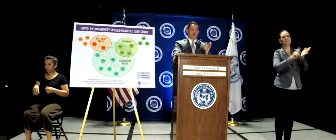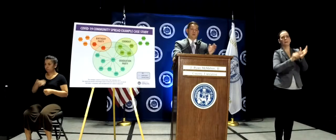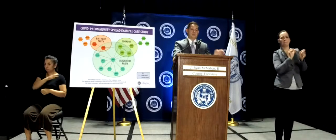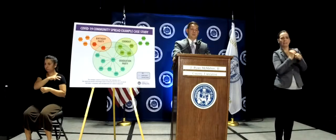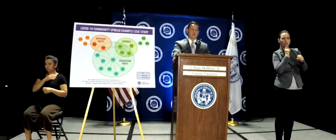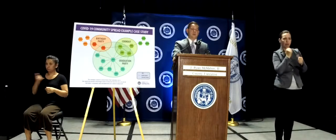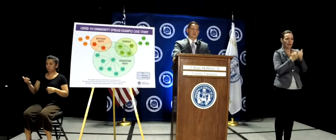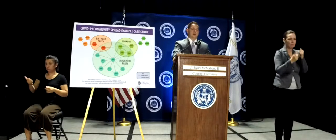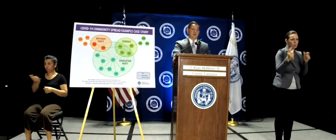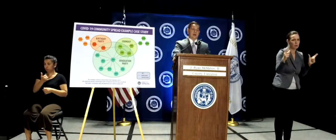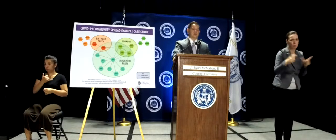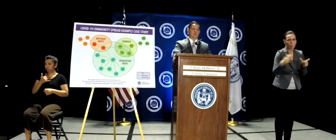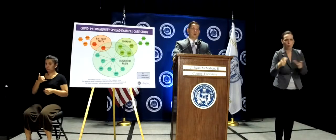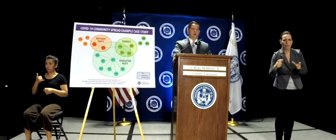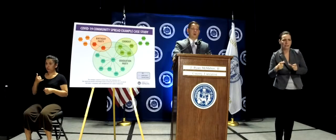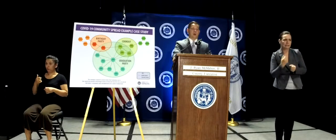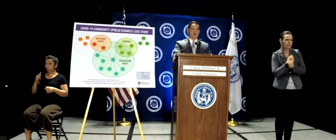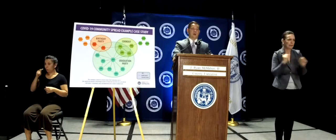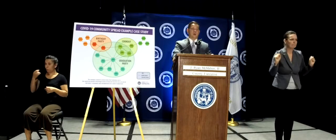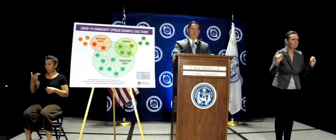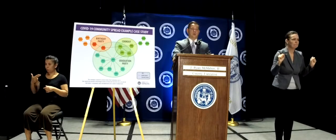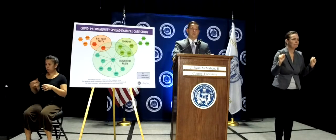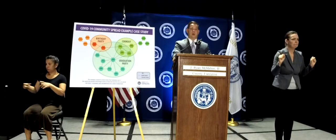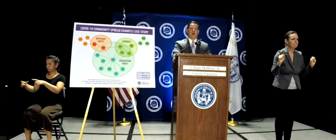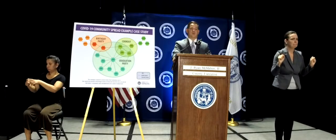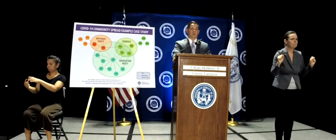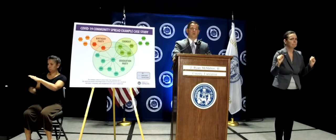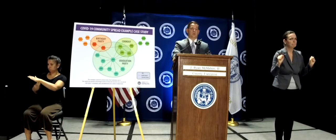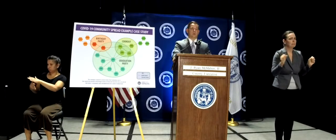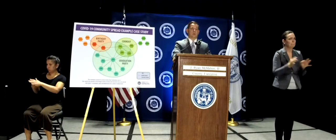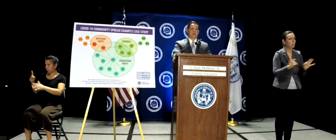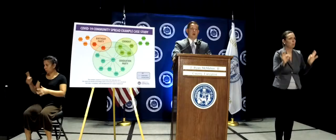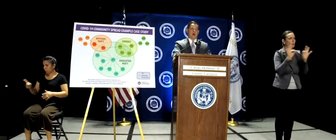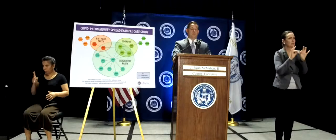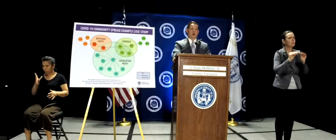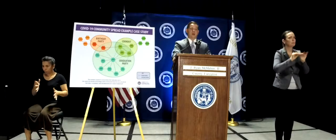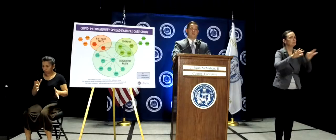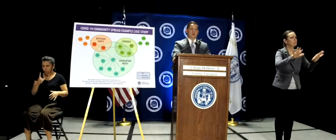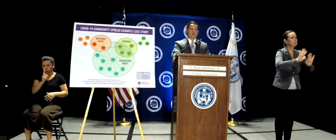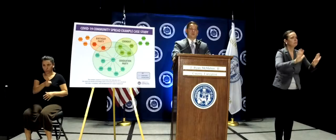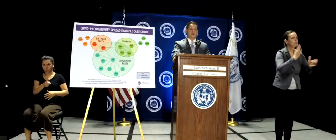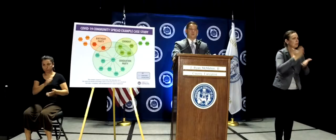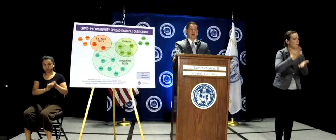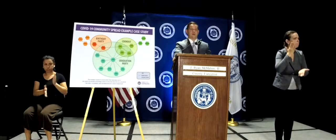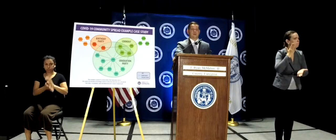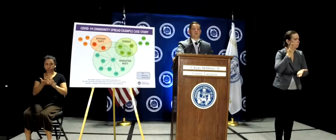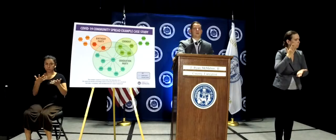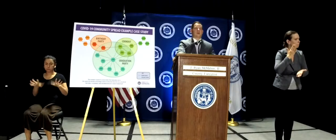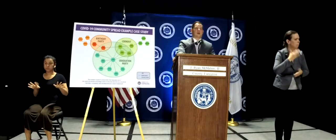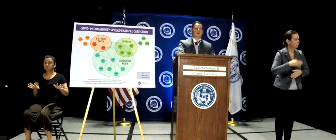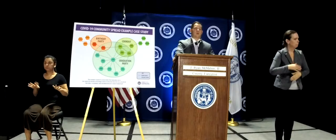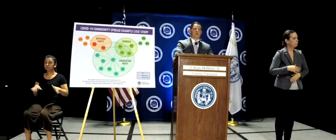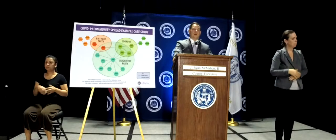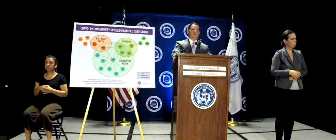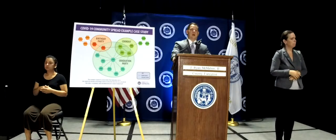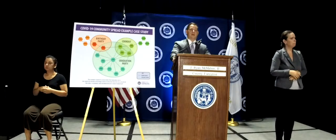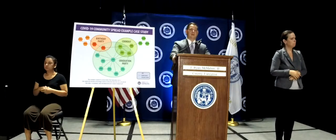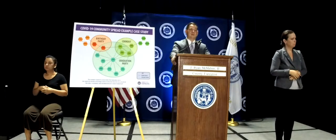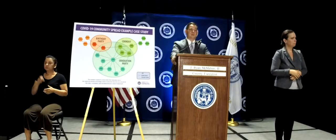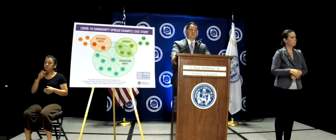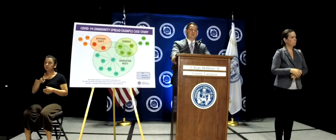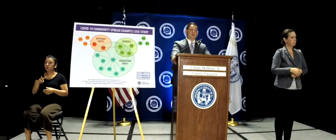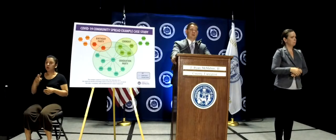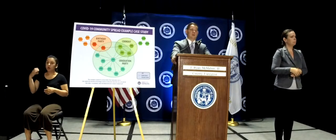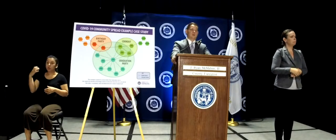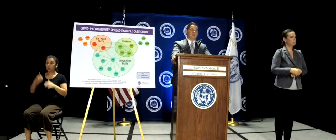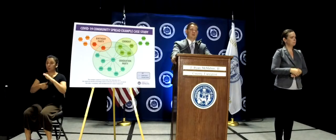in a quarantine? And that's where we were very comfortable. But if the coach was having a practice and they weren't allowed to